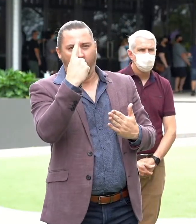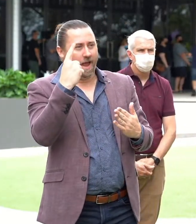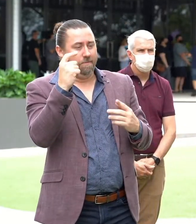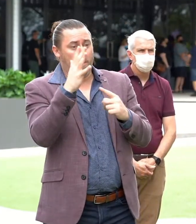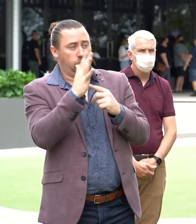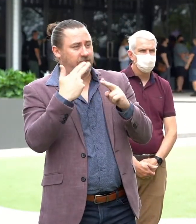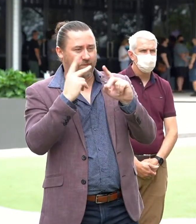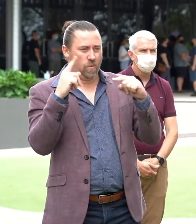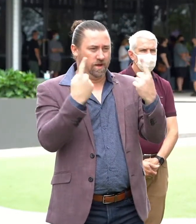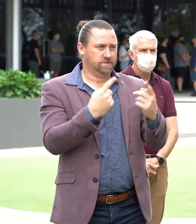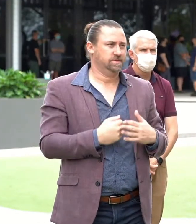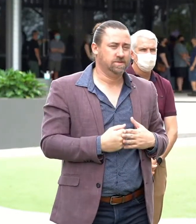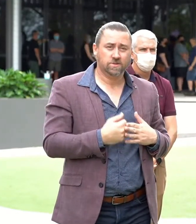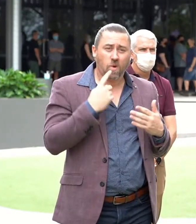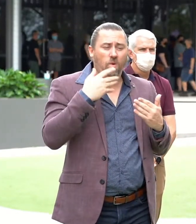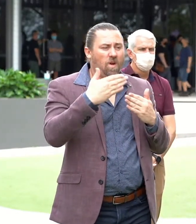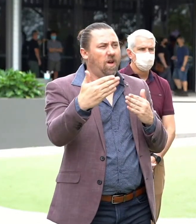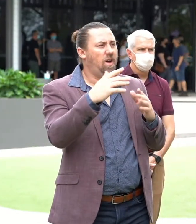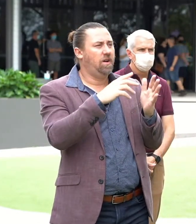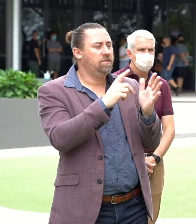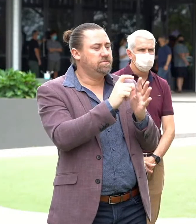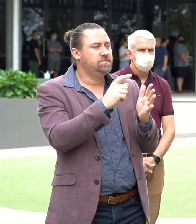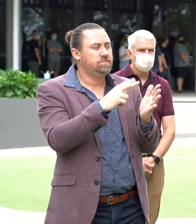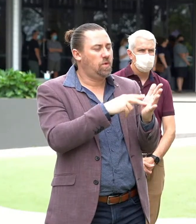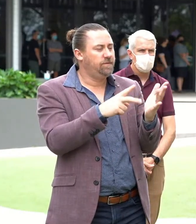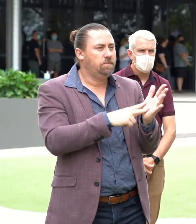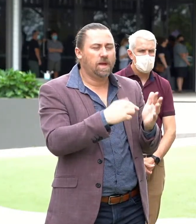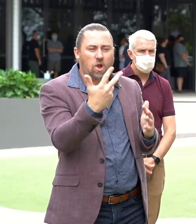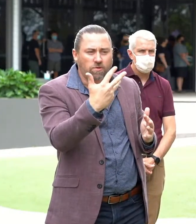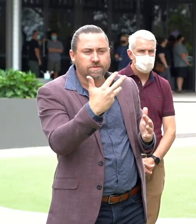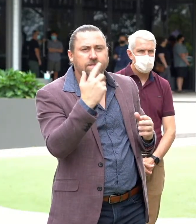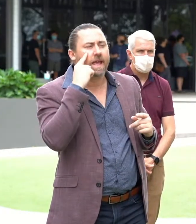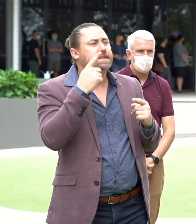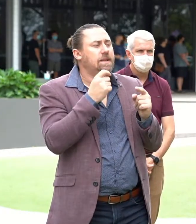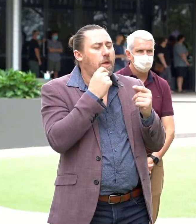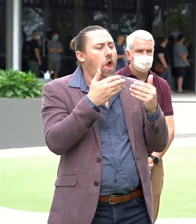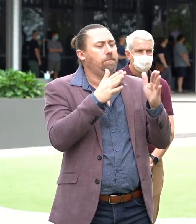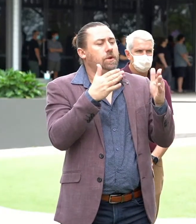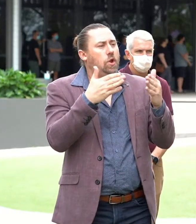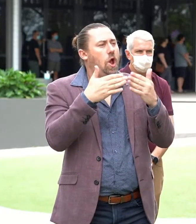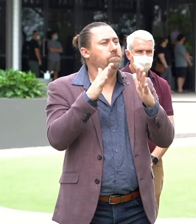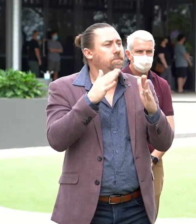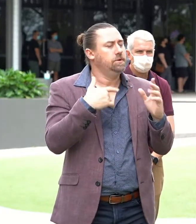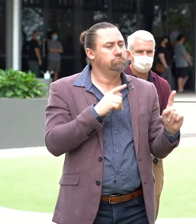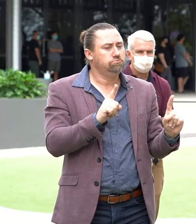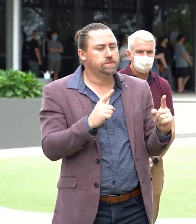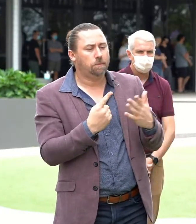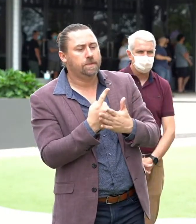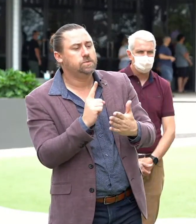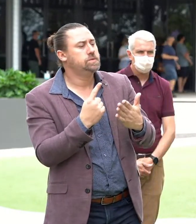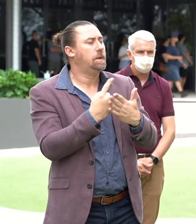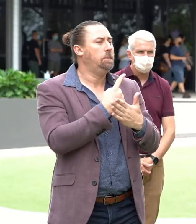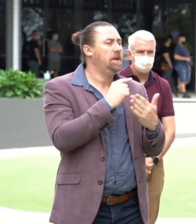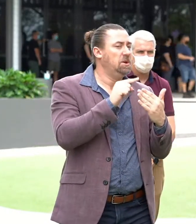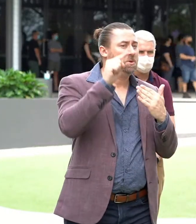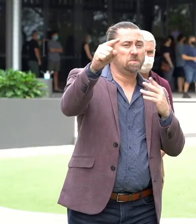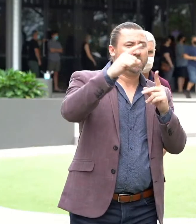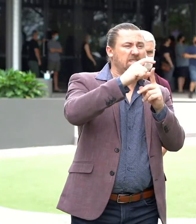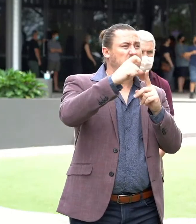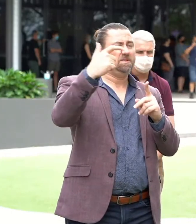very closely the vaccination coverage in areas, and as we get outbreaks in small areas, we may